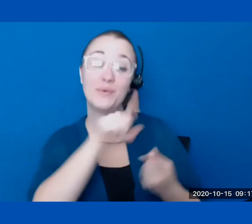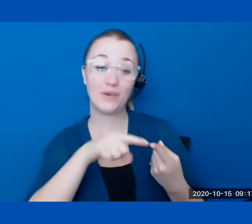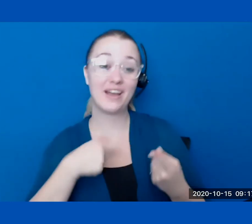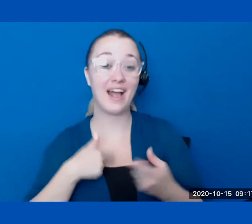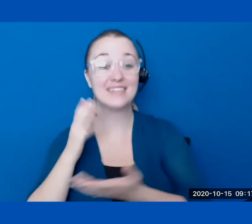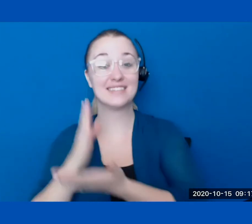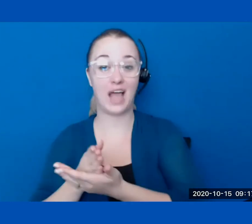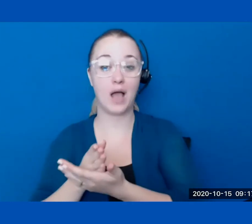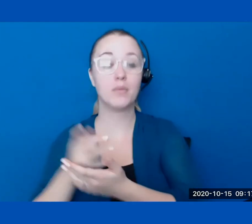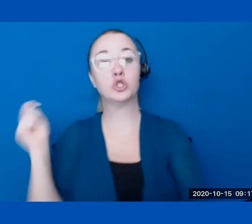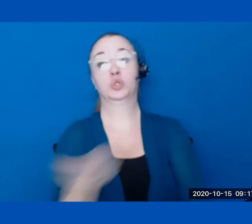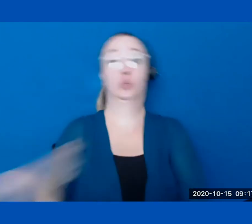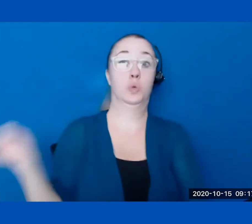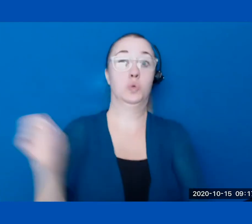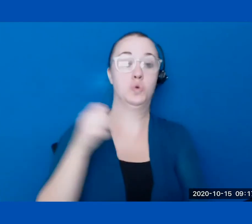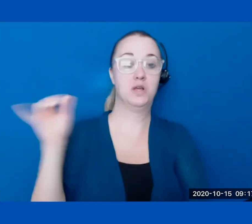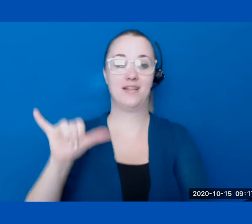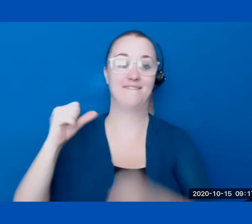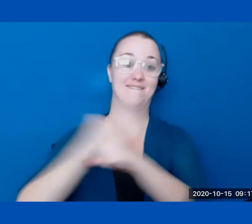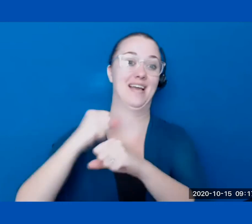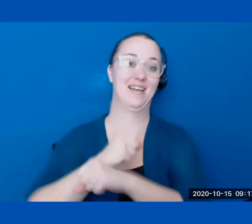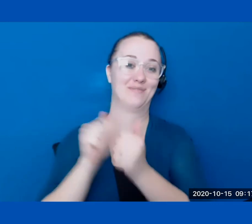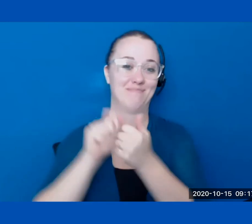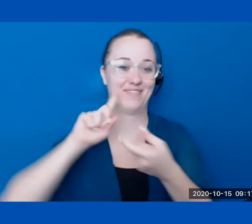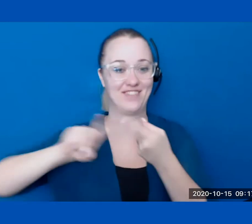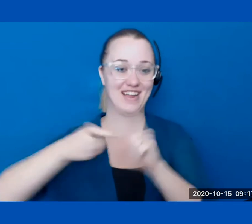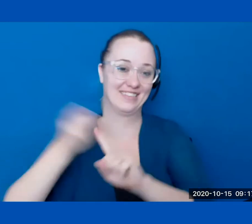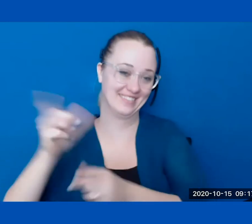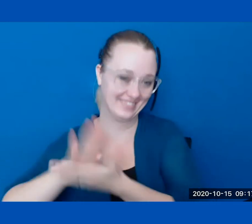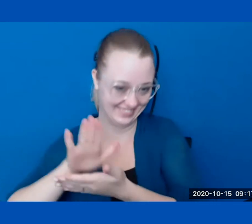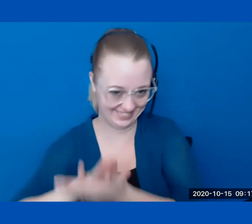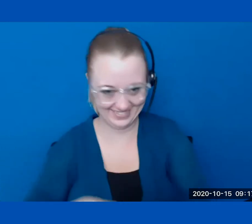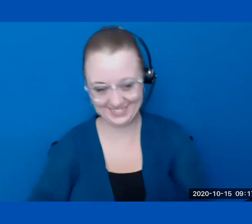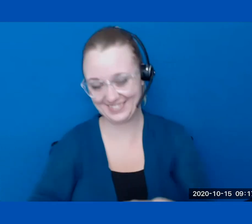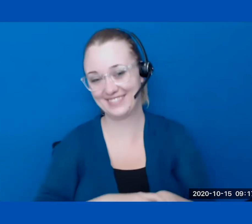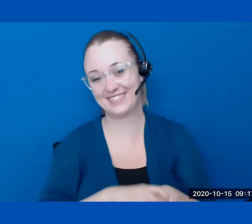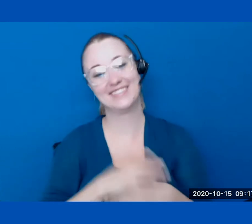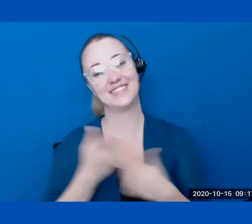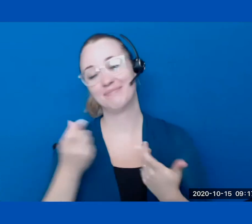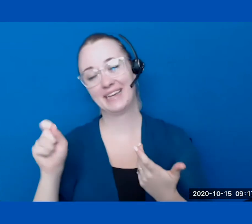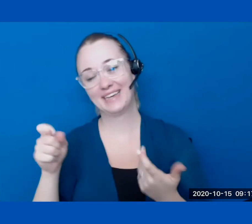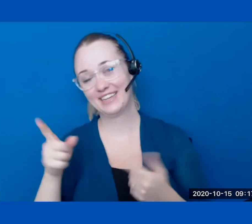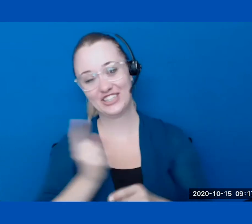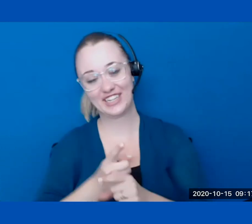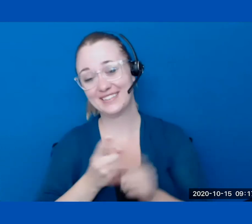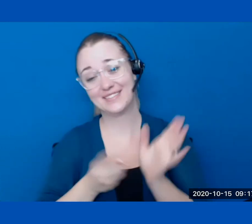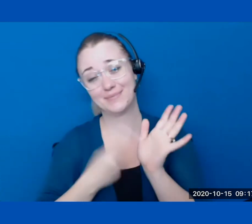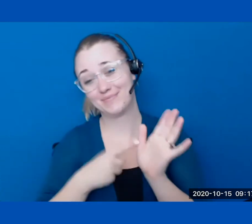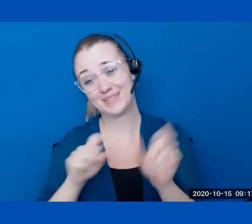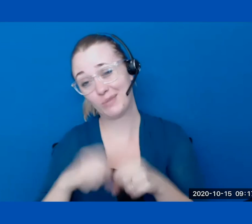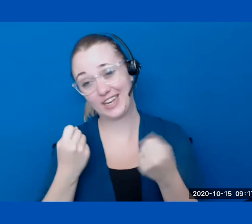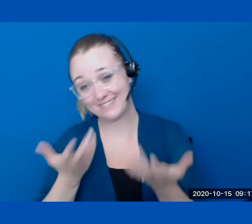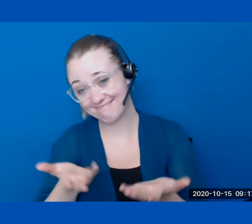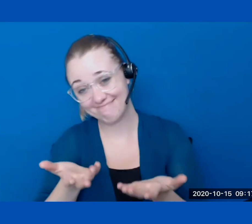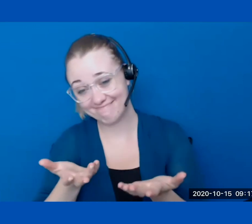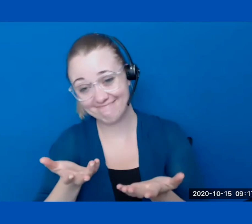swords with my friends at school. No, no. Nice. But you're right. Sometimes they break, and I found